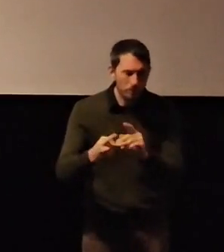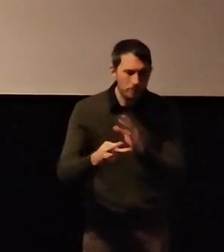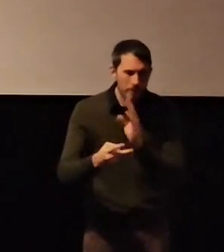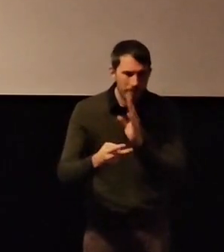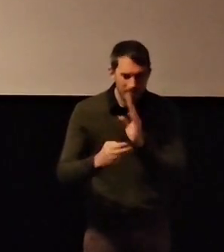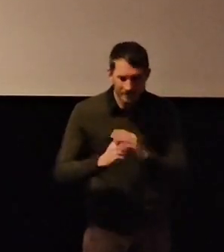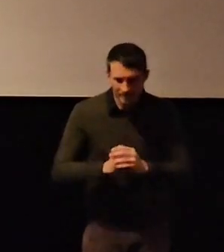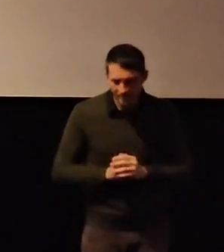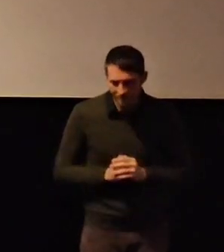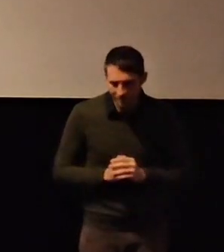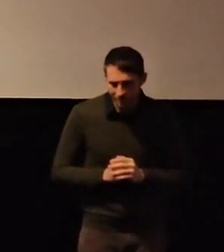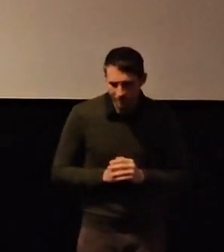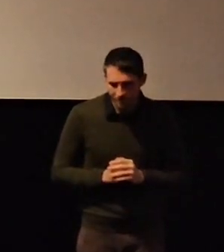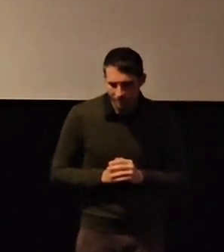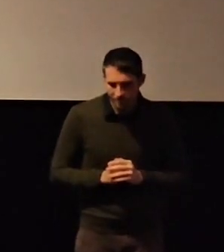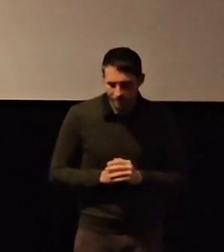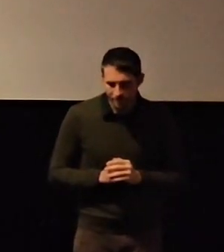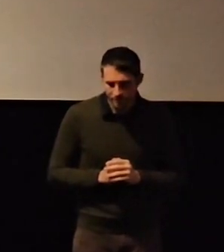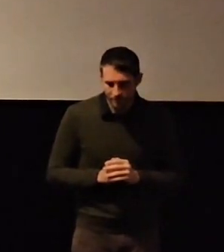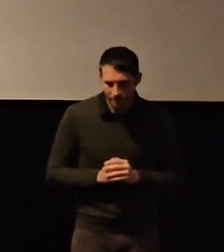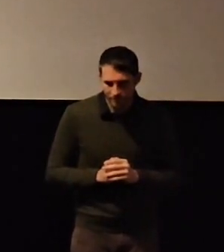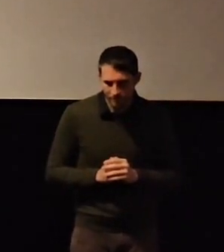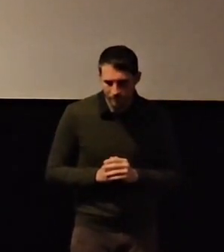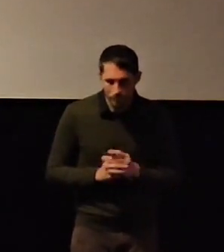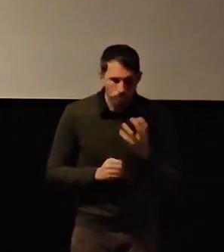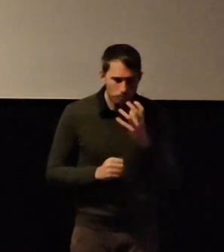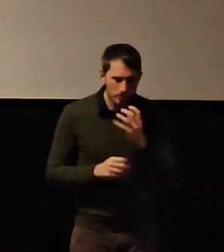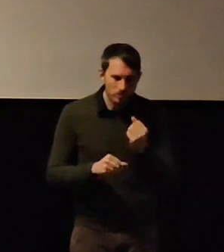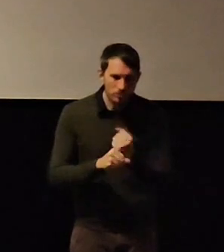and generative AI in education,